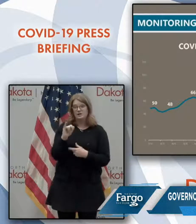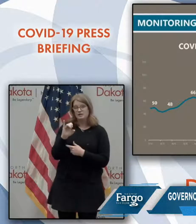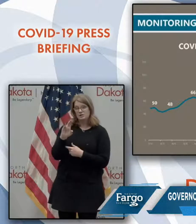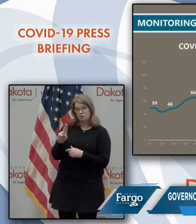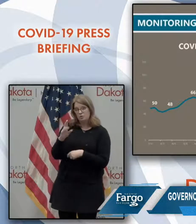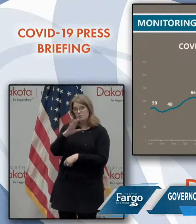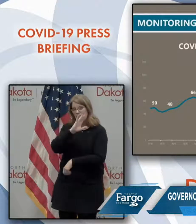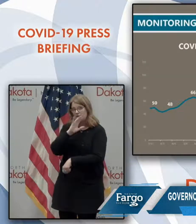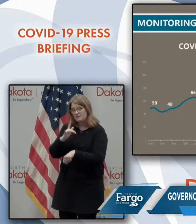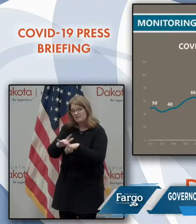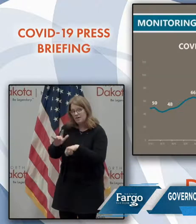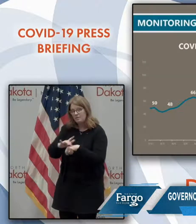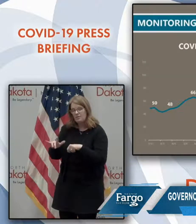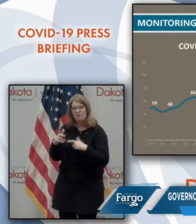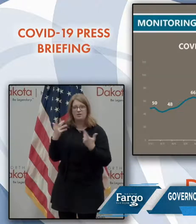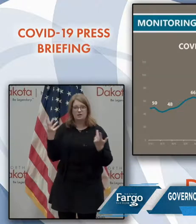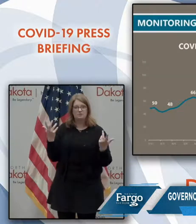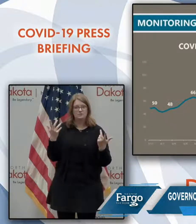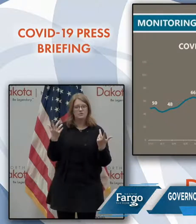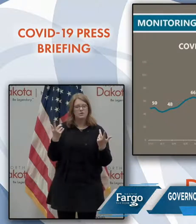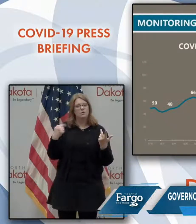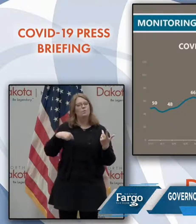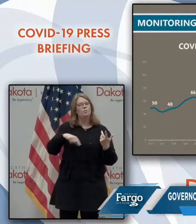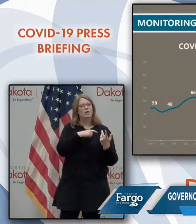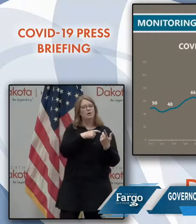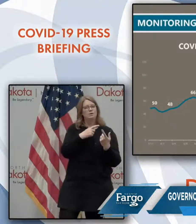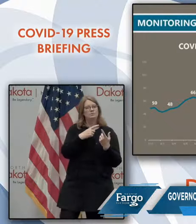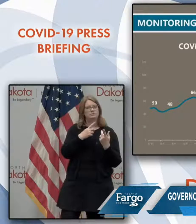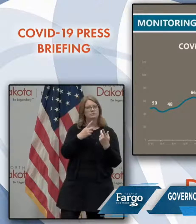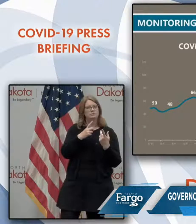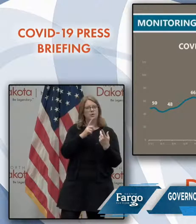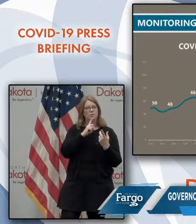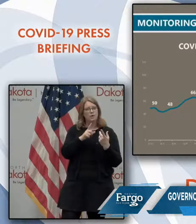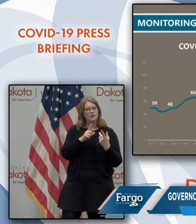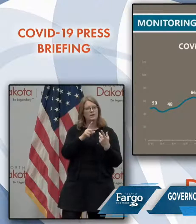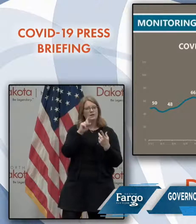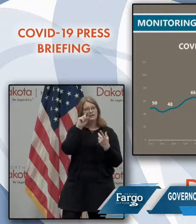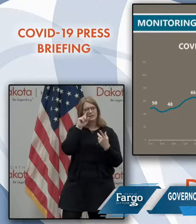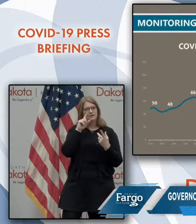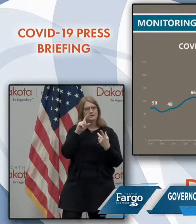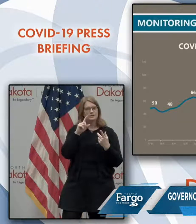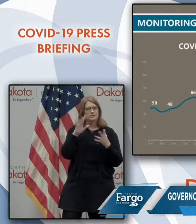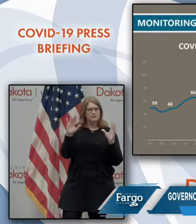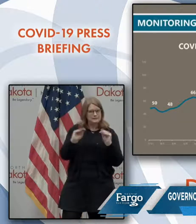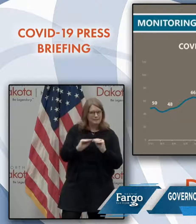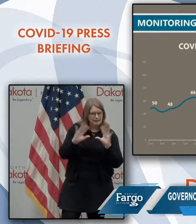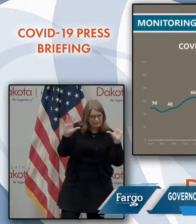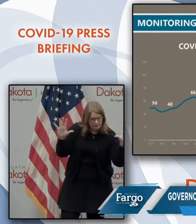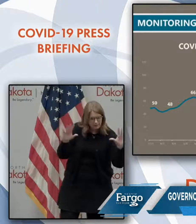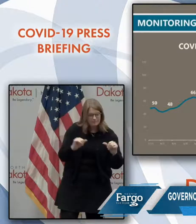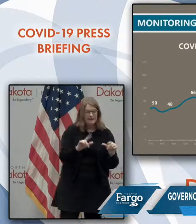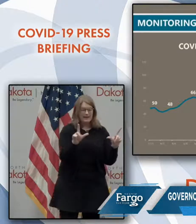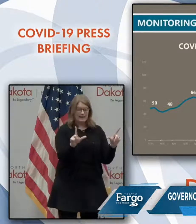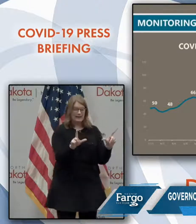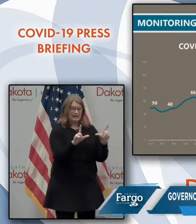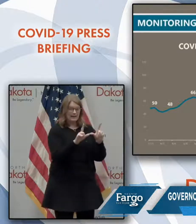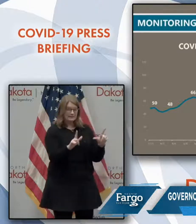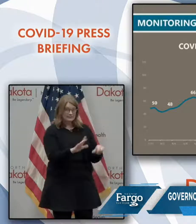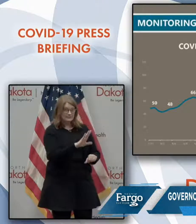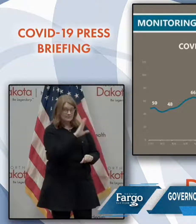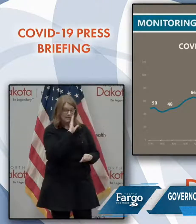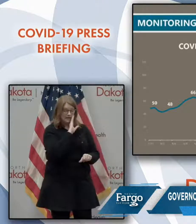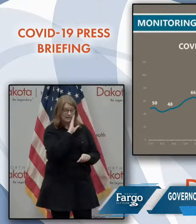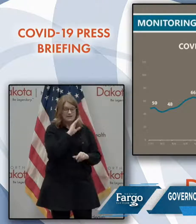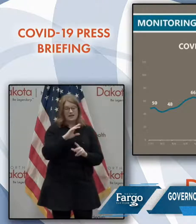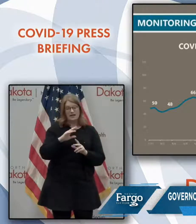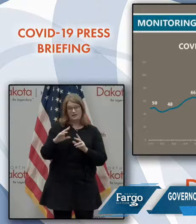are totally, and we're working to make sure that we're working to clarify the difference between licensed beds in the states and those that are